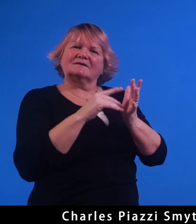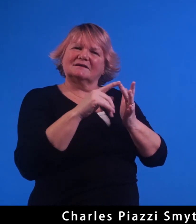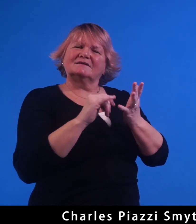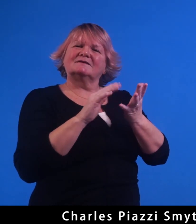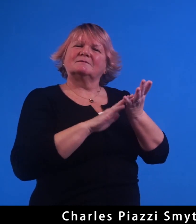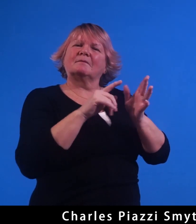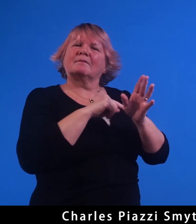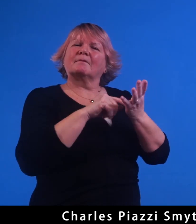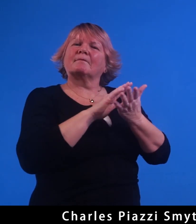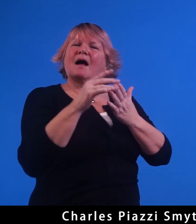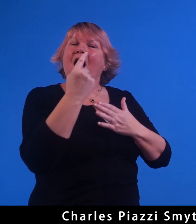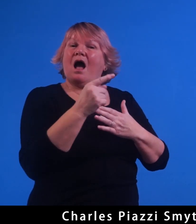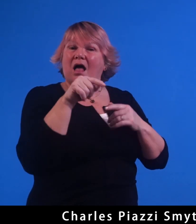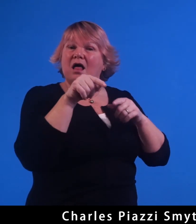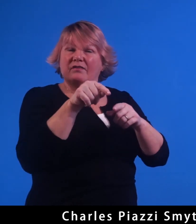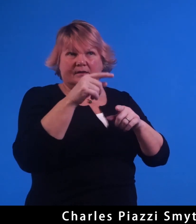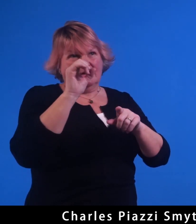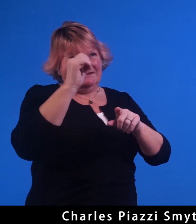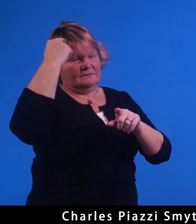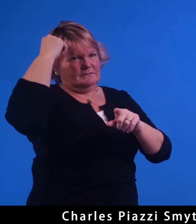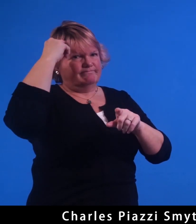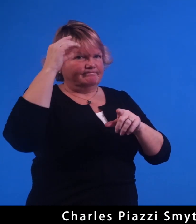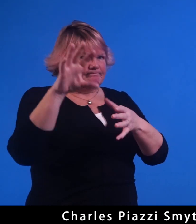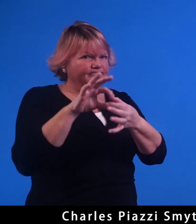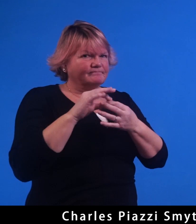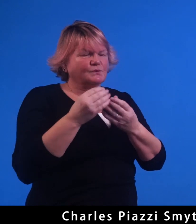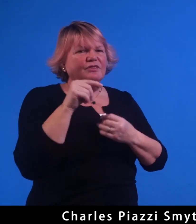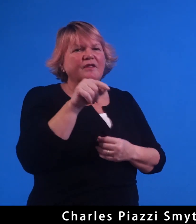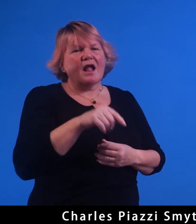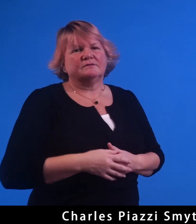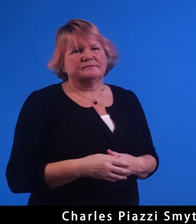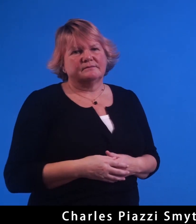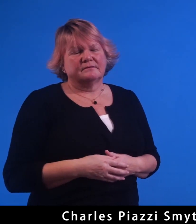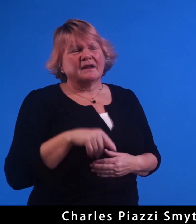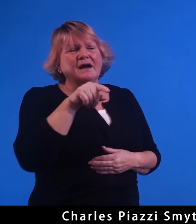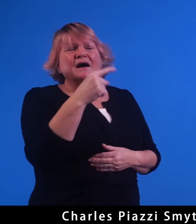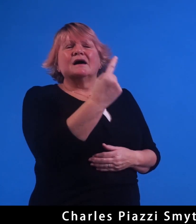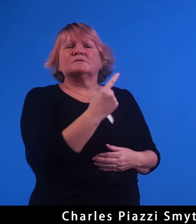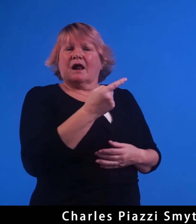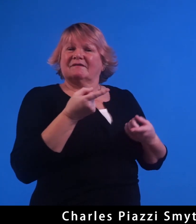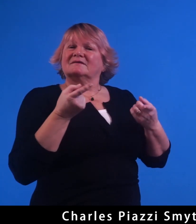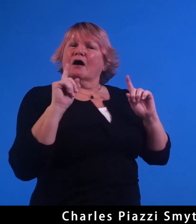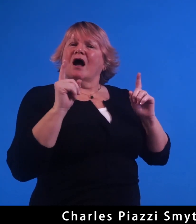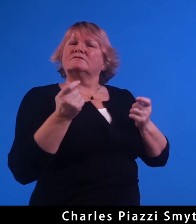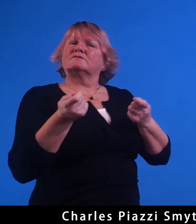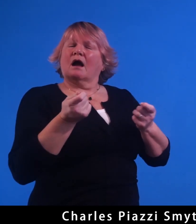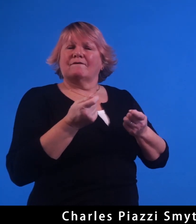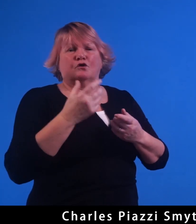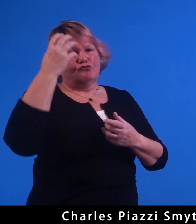Charles Piazzi Smyth was the director of the Royal Observatory, or Astronomer